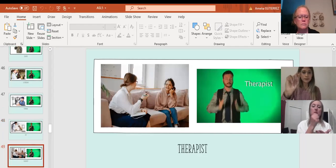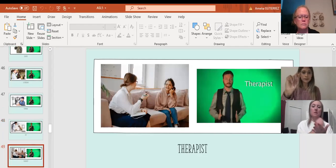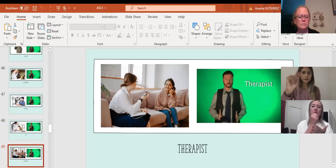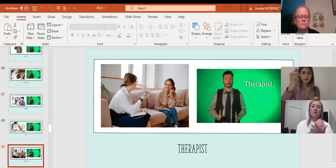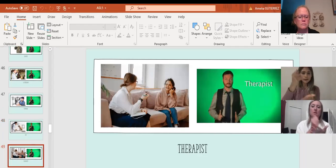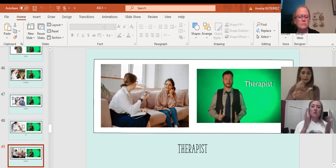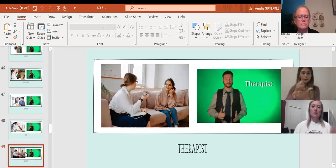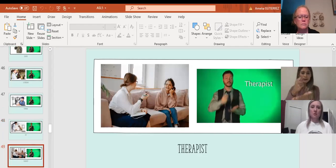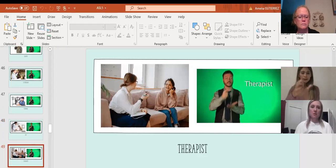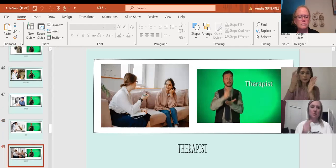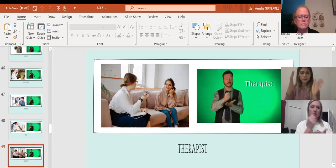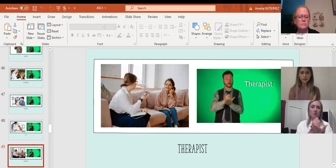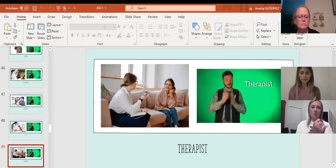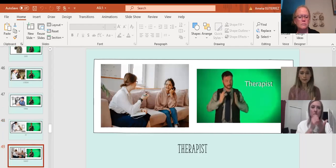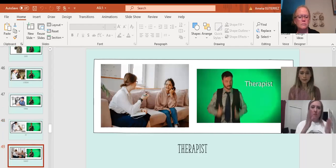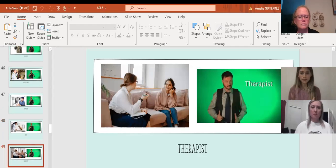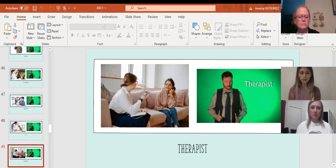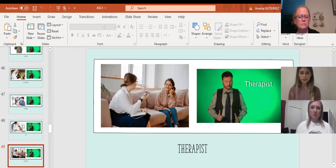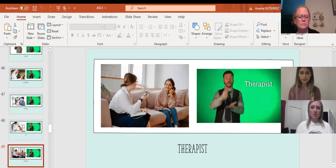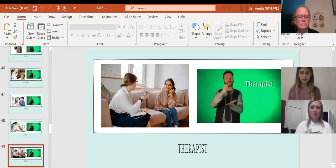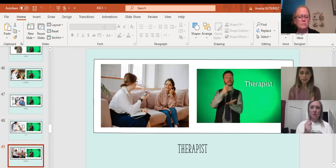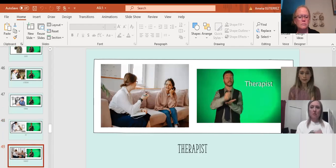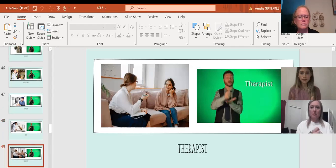Therapist or T therapist.